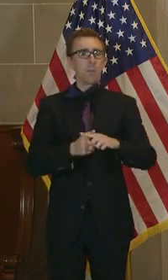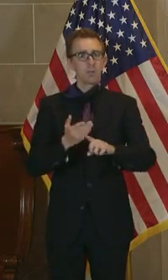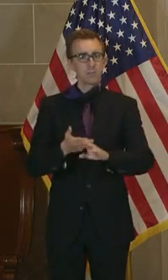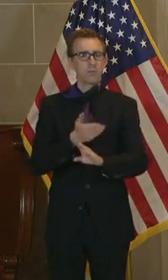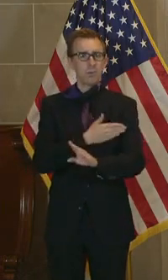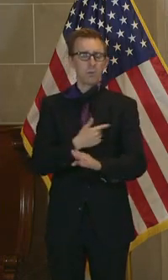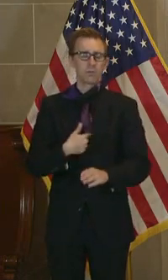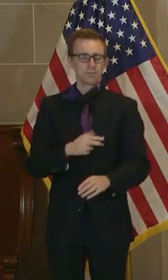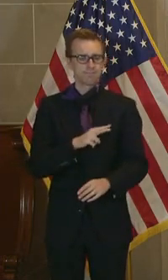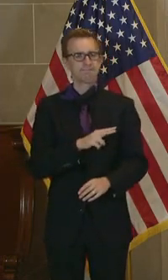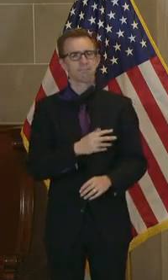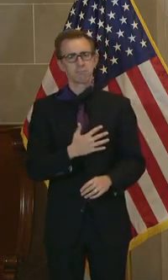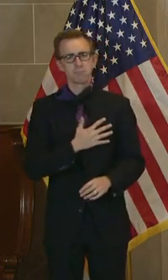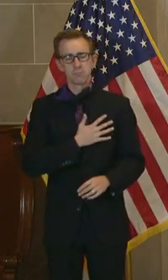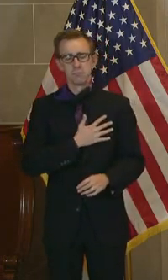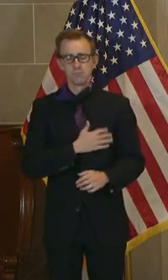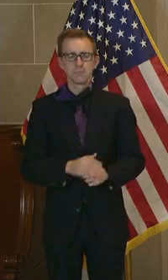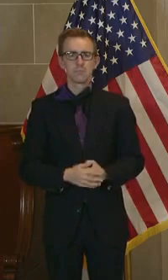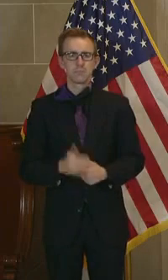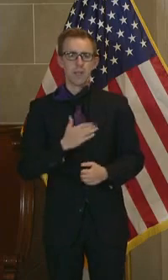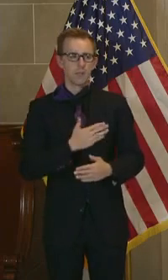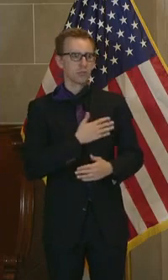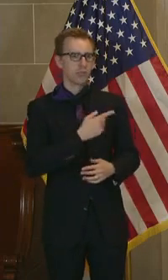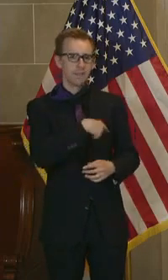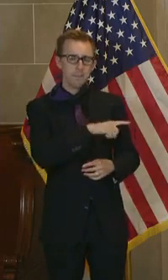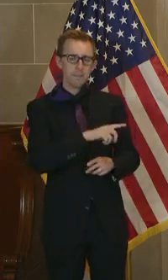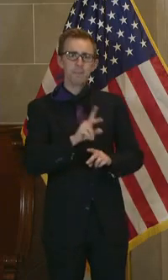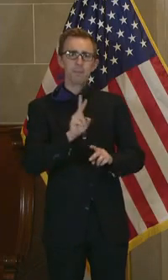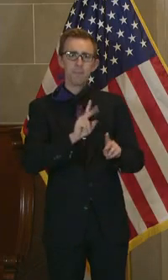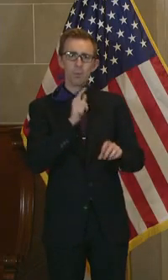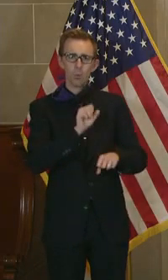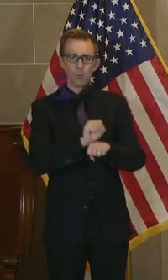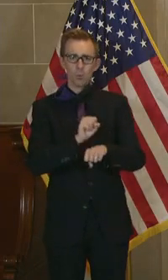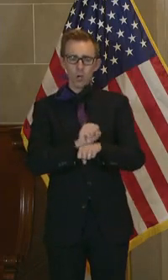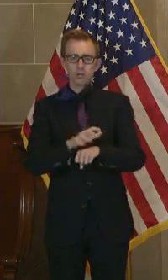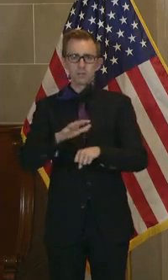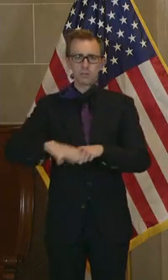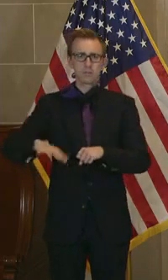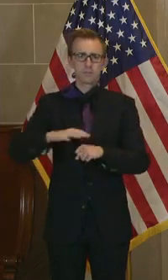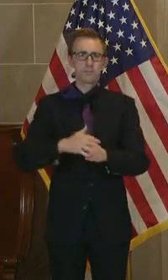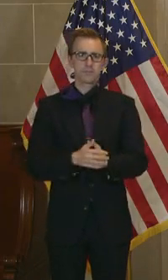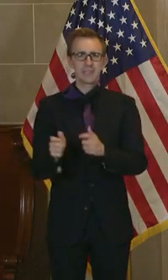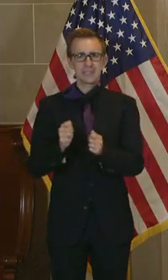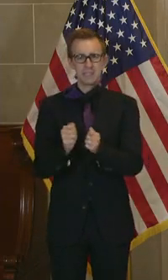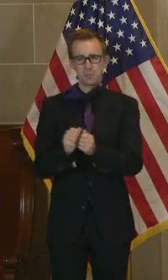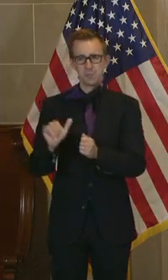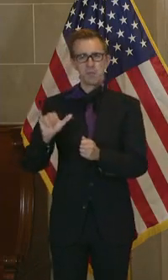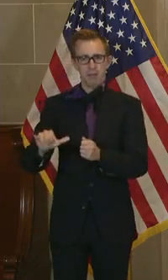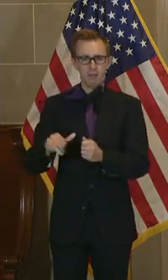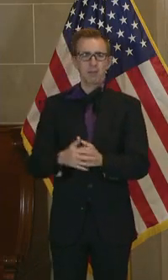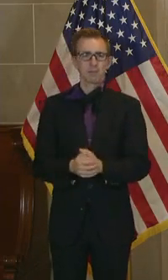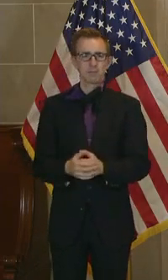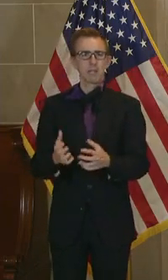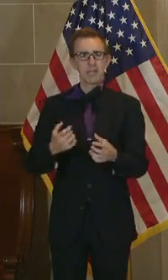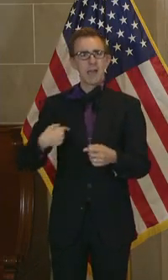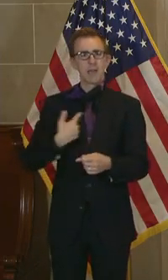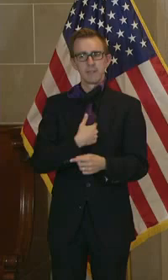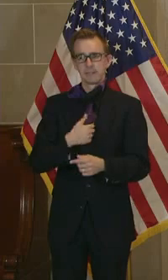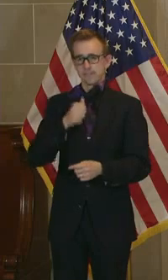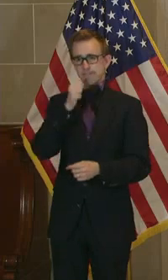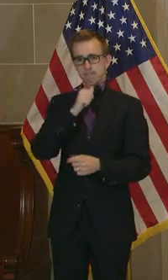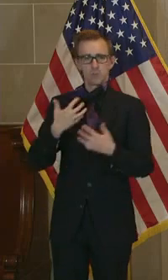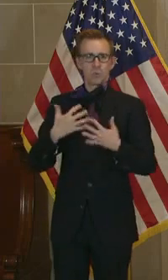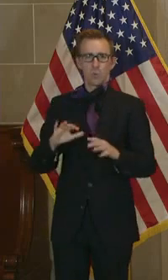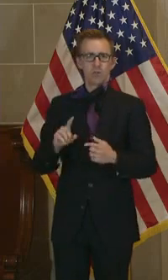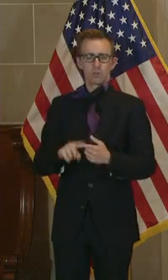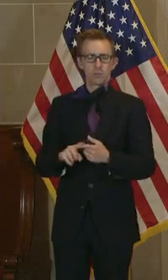So I appreciate them every day. I appreciate them employees that are out there, again, that's dealing with the things a lot of us don't want to deal with. But I